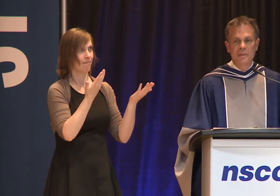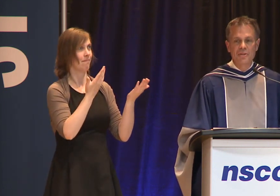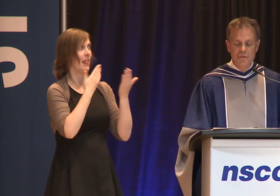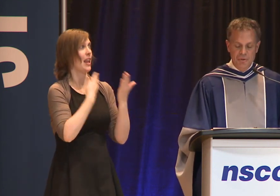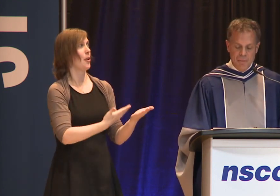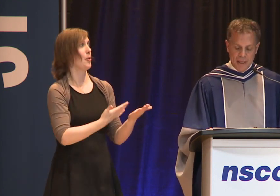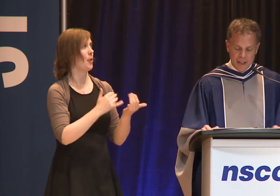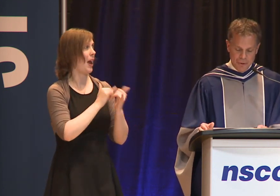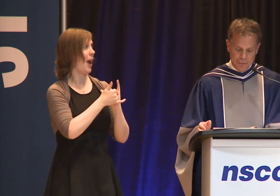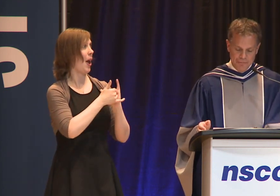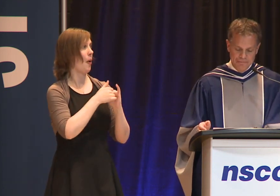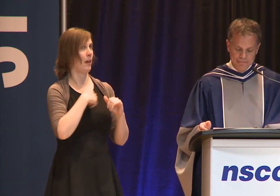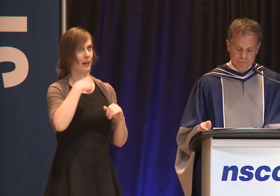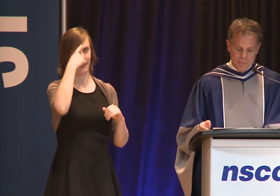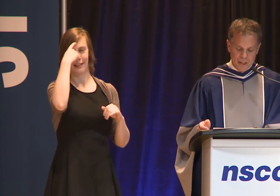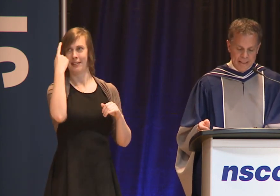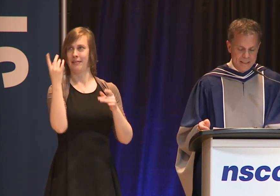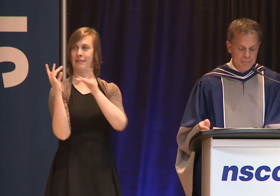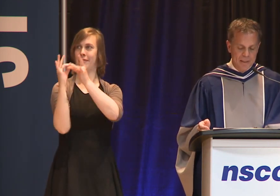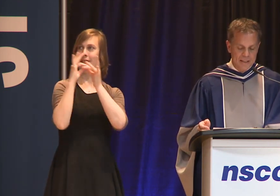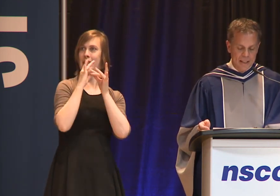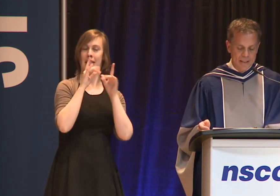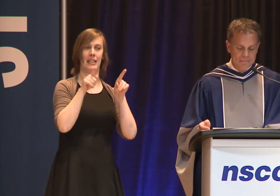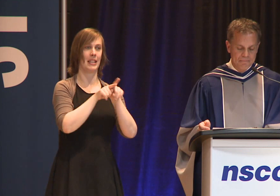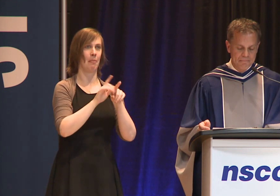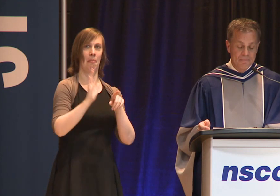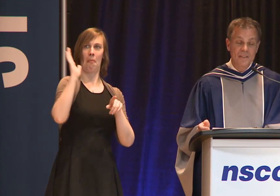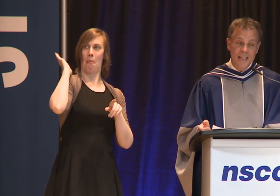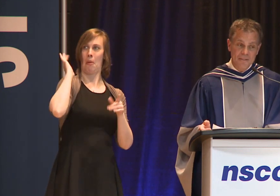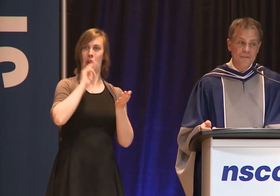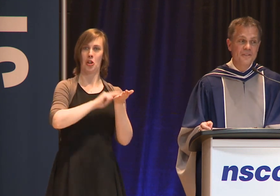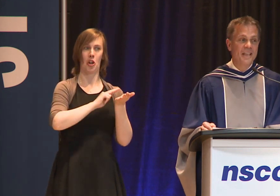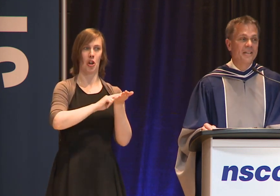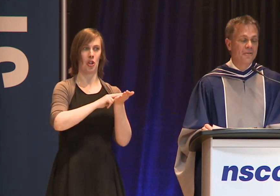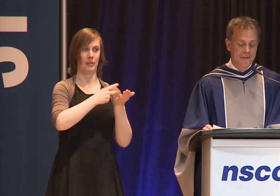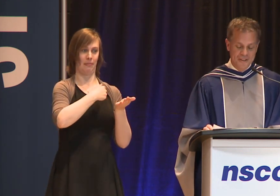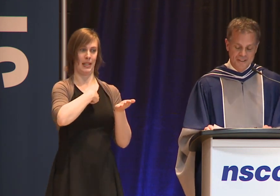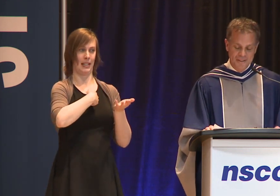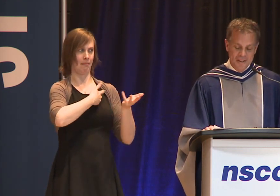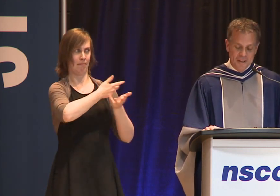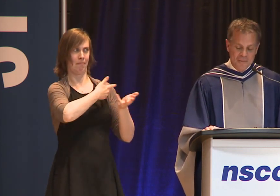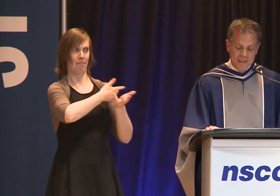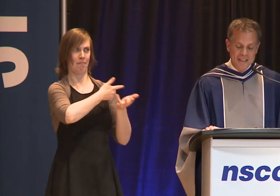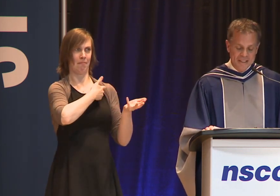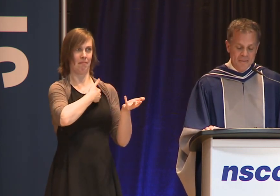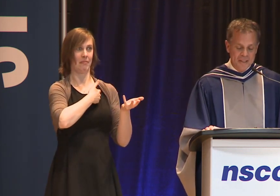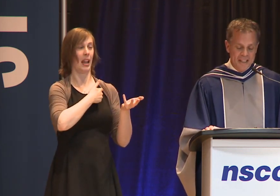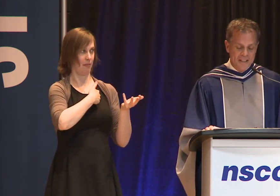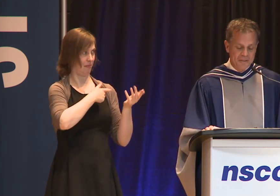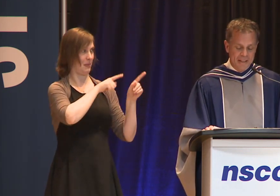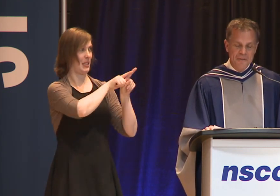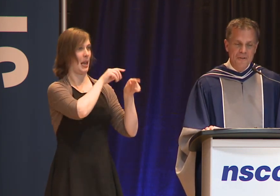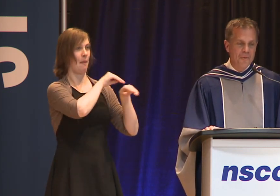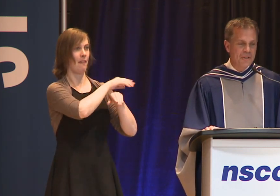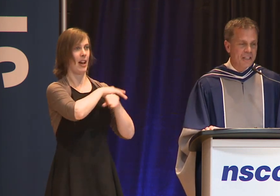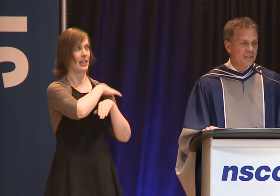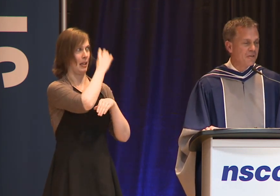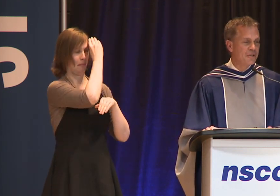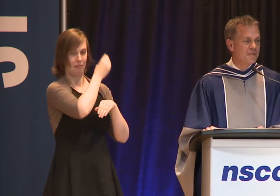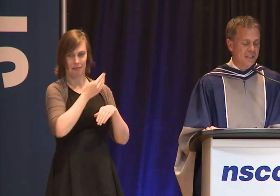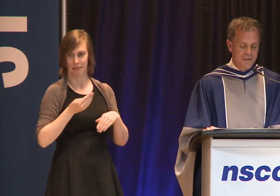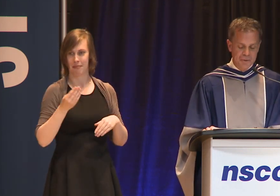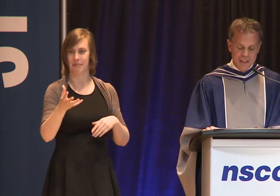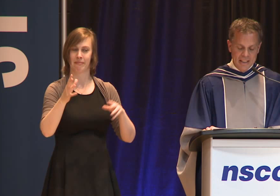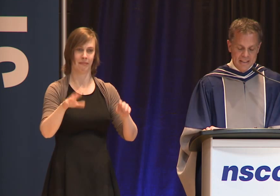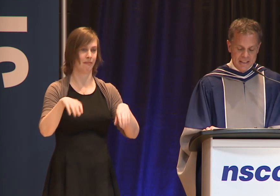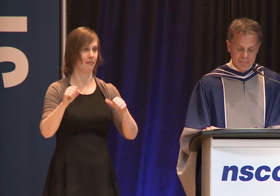I possibly do to repay you? And I simply said, take a first aid course, because someday you'll never know when you need to